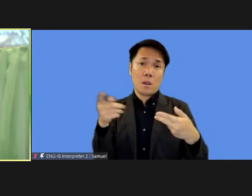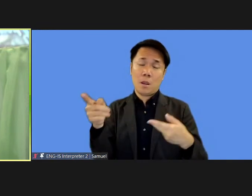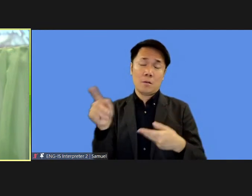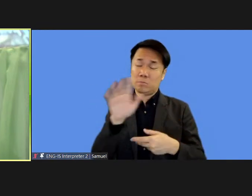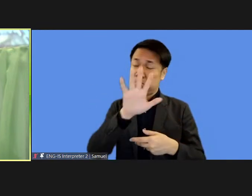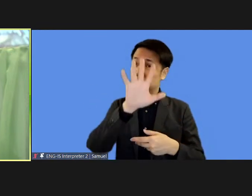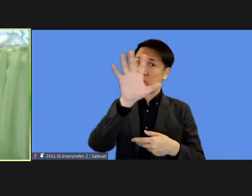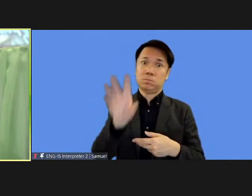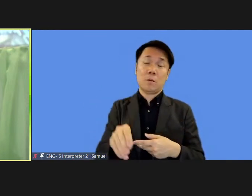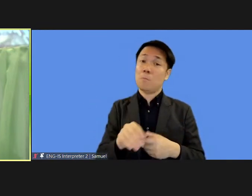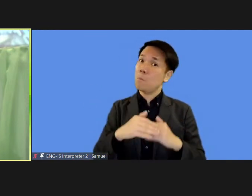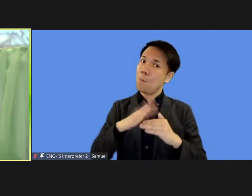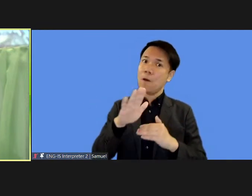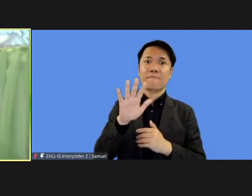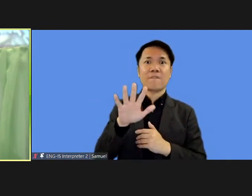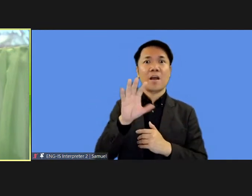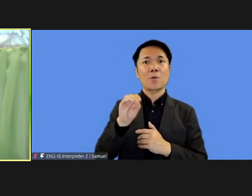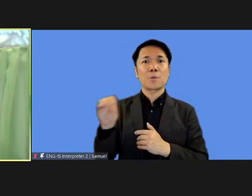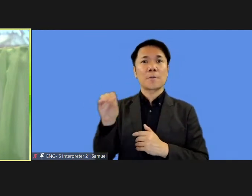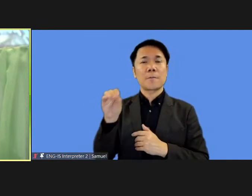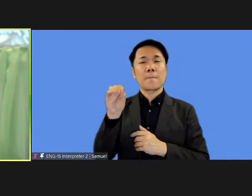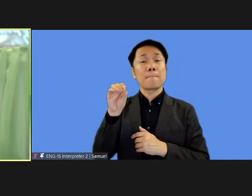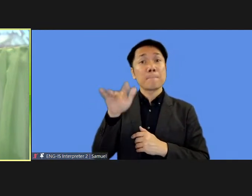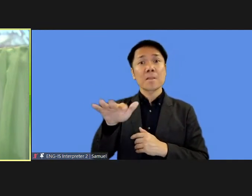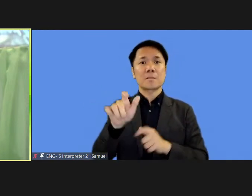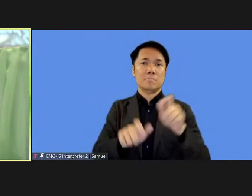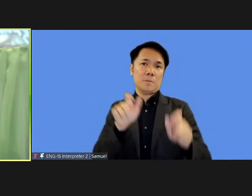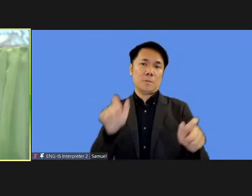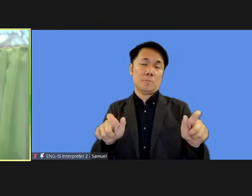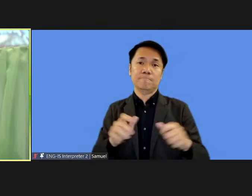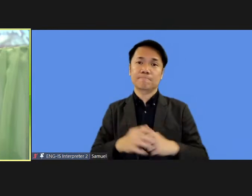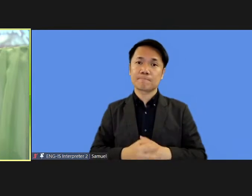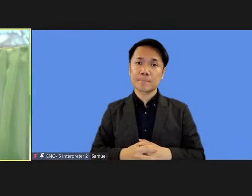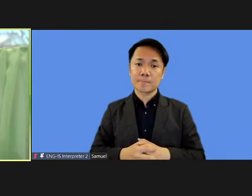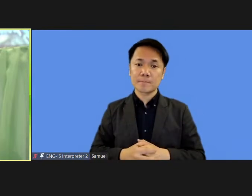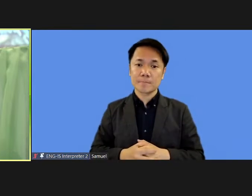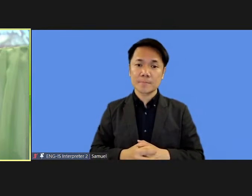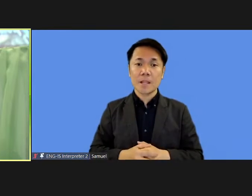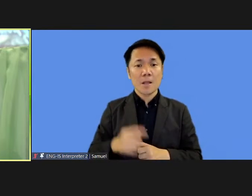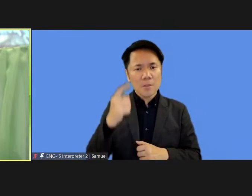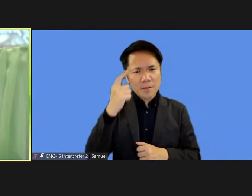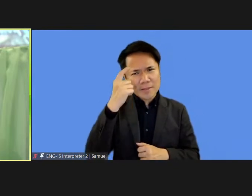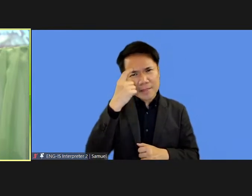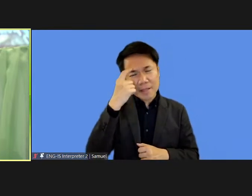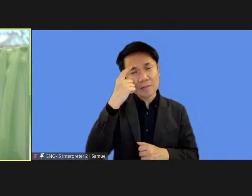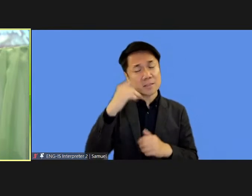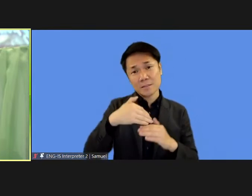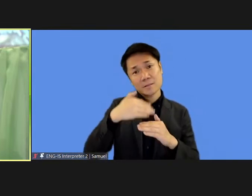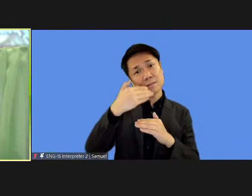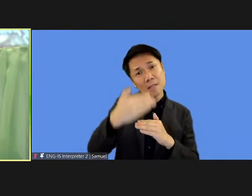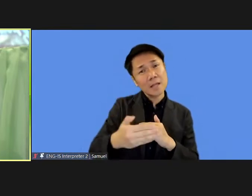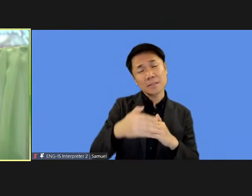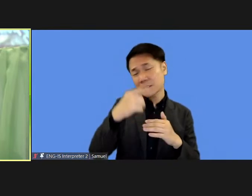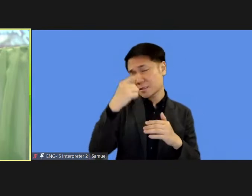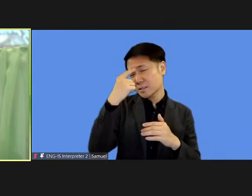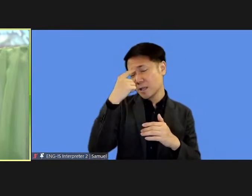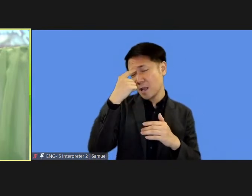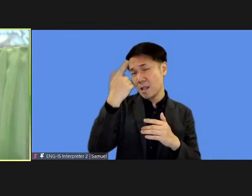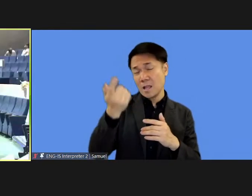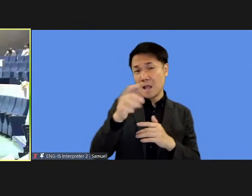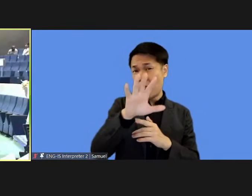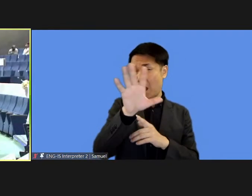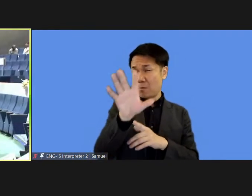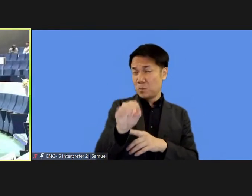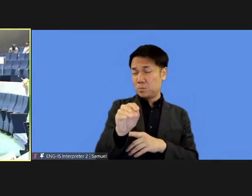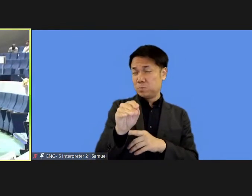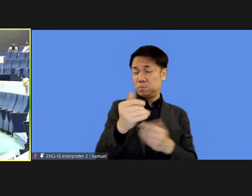grid, on-grid, and off-grid, again, it was identified that off-grid solutions really hold the key because of the sparse populations of Africa, the